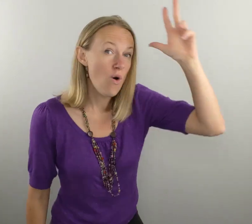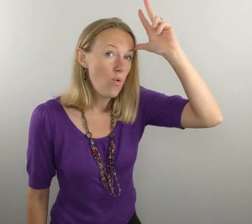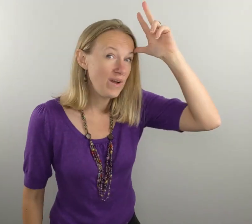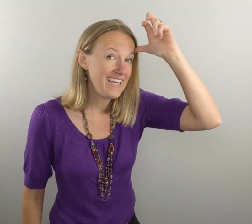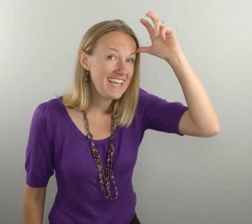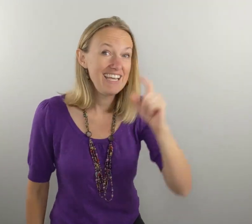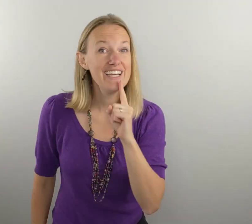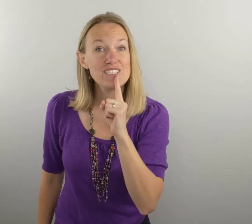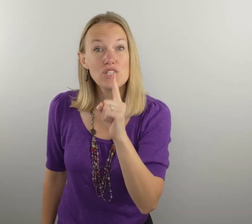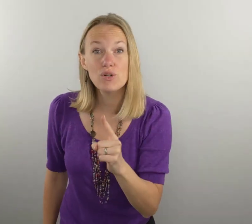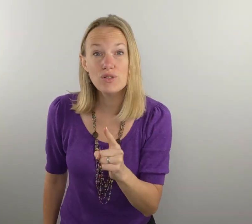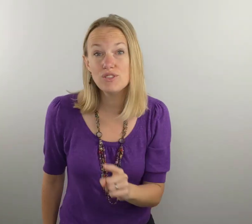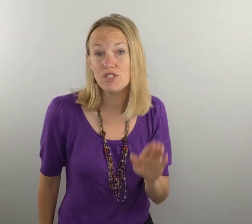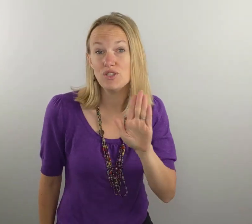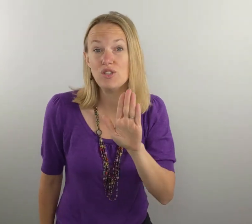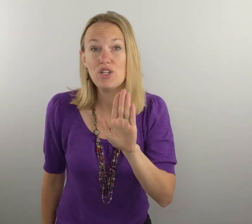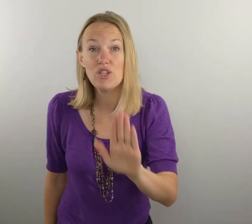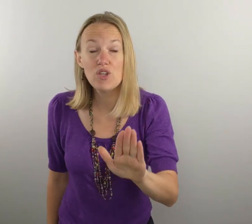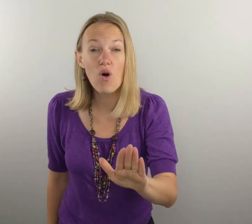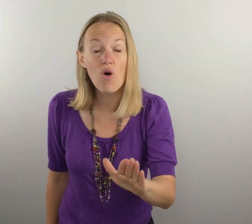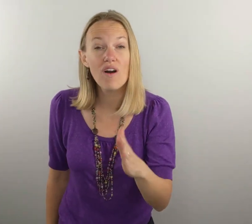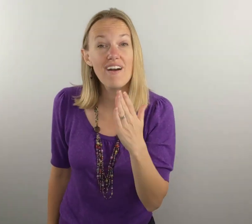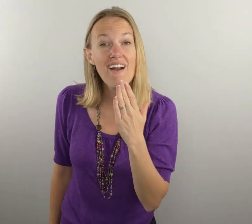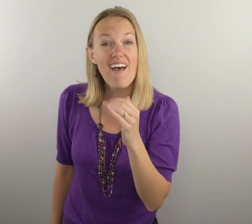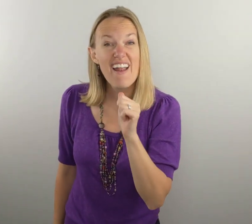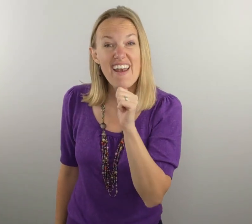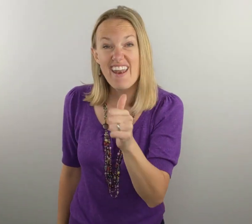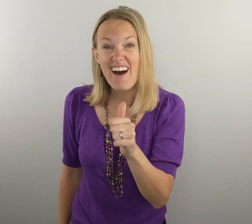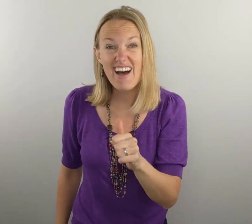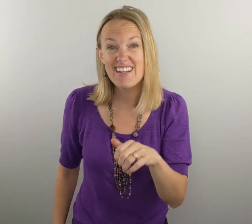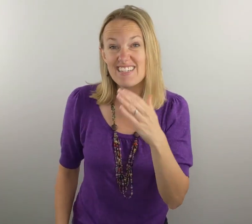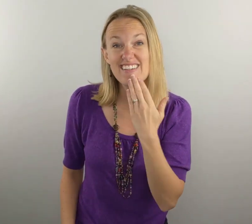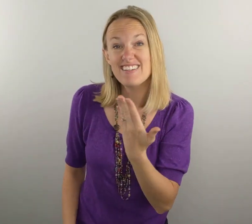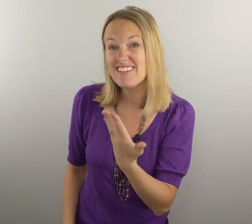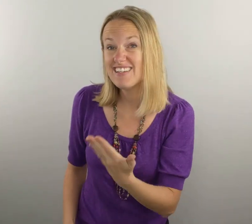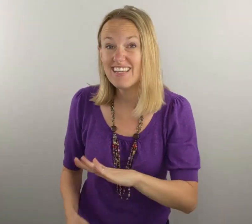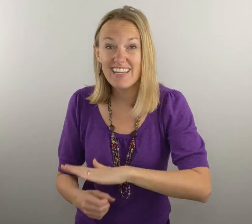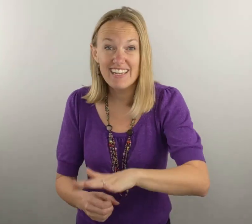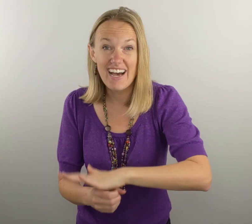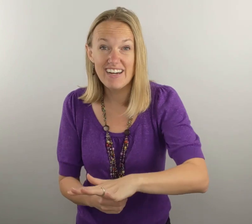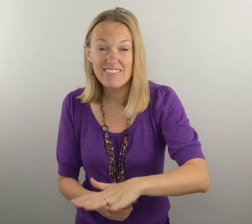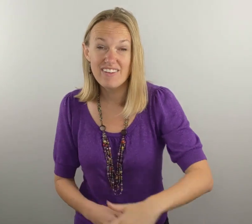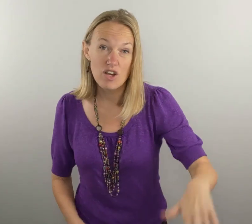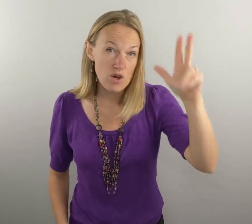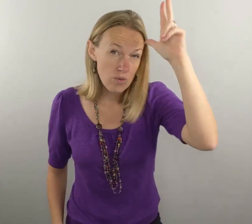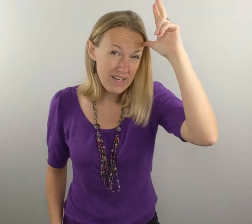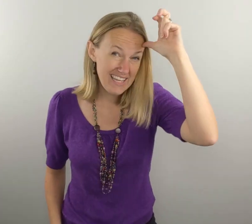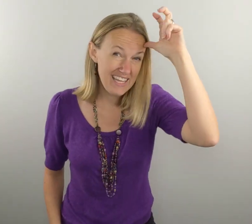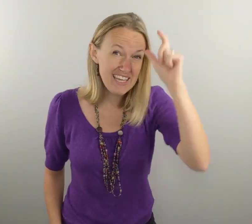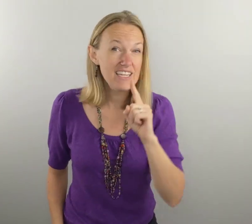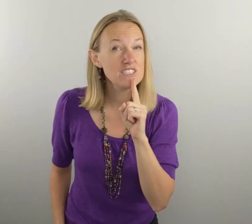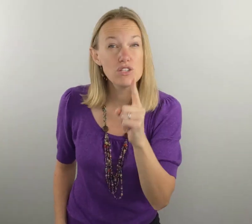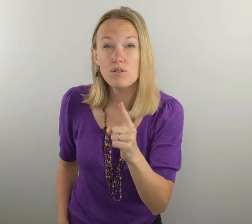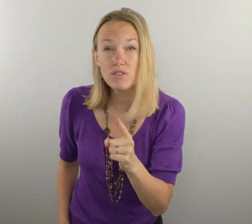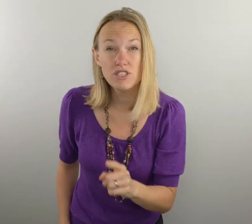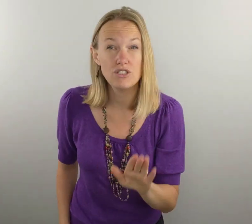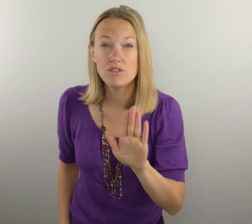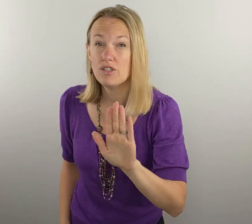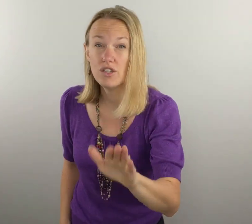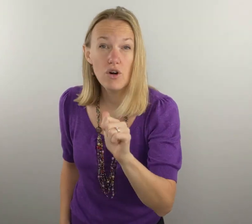when he told you you're not good enough, when he told you